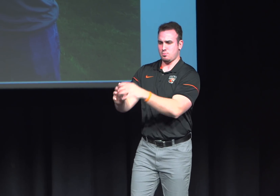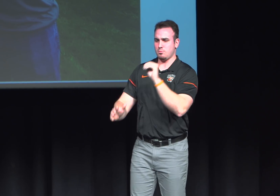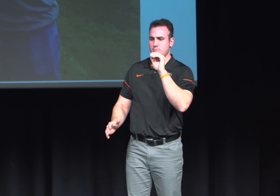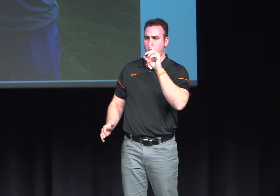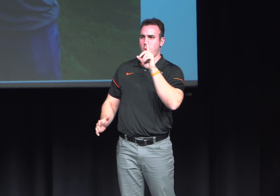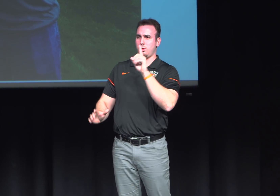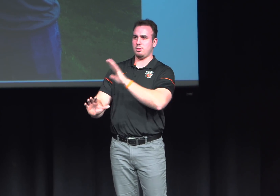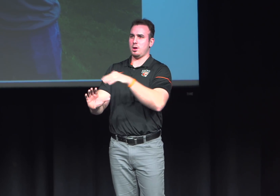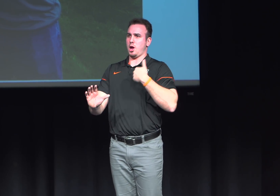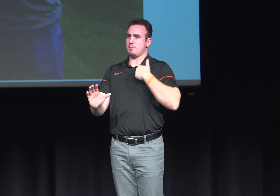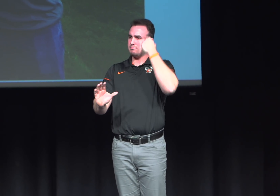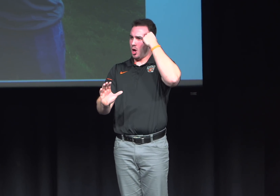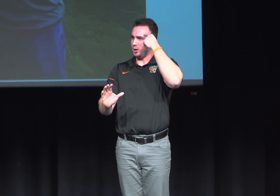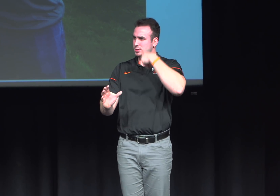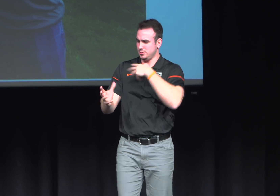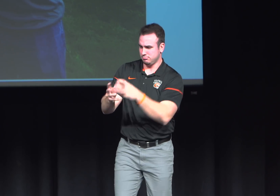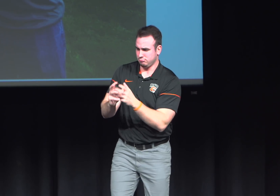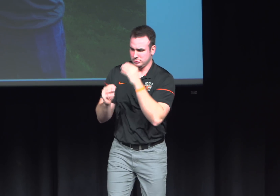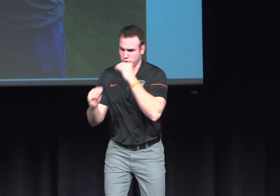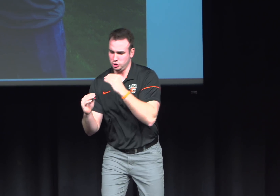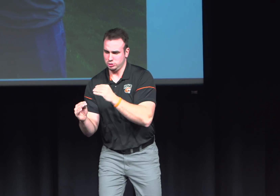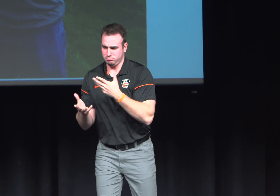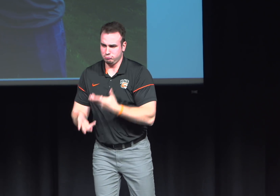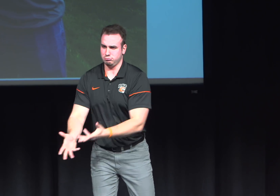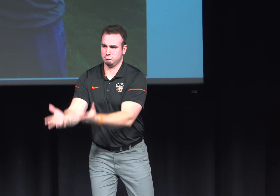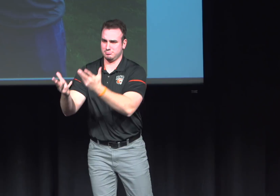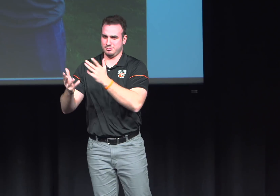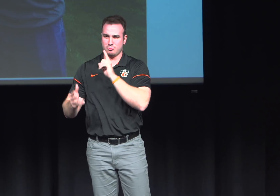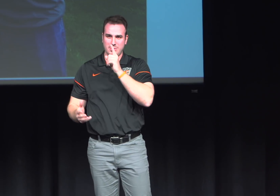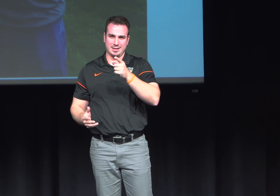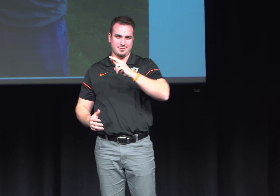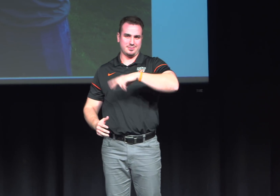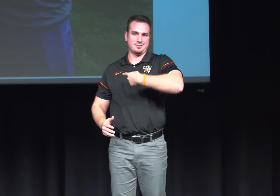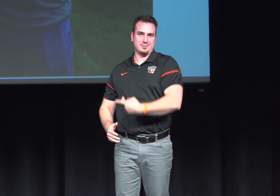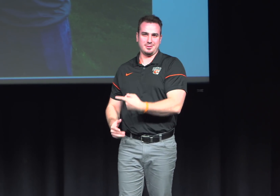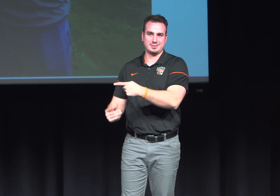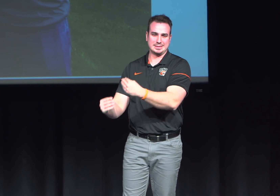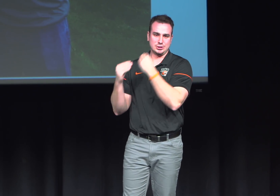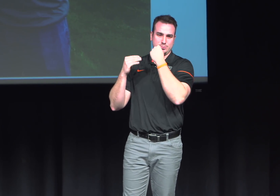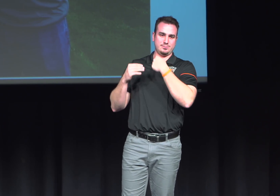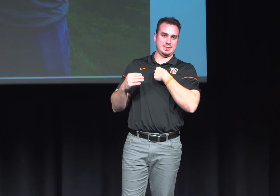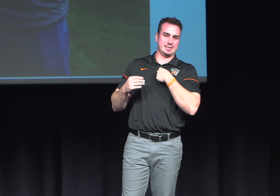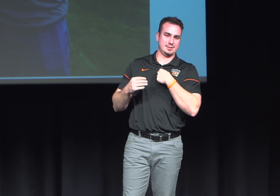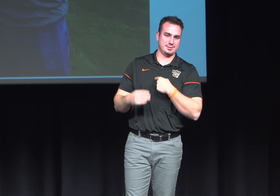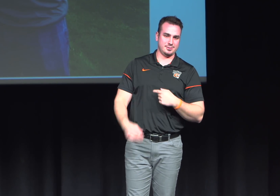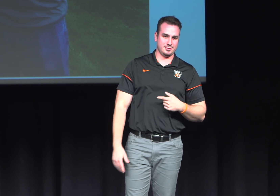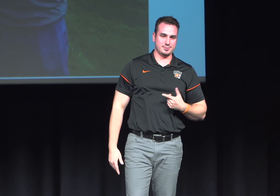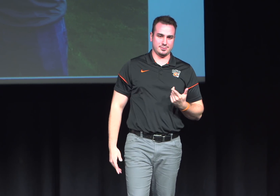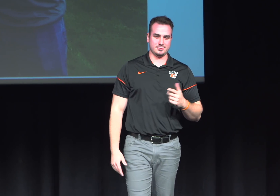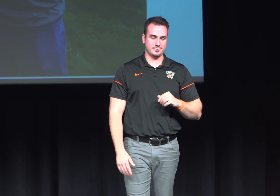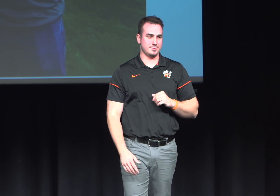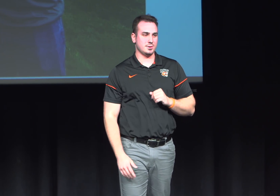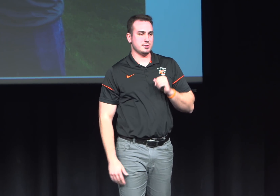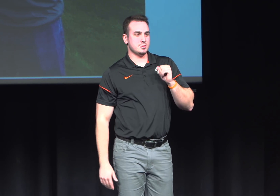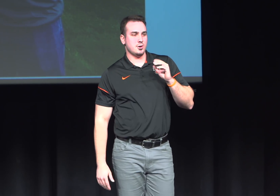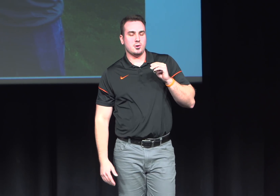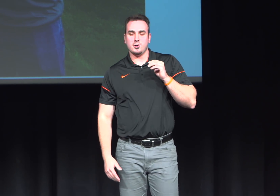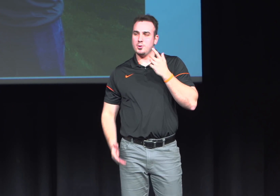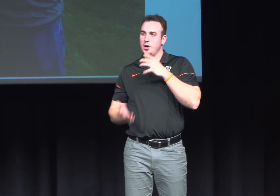to mold the young minds, to teach them and, send them off on their ways. But it was really the other way around. They taught me a lot more than I would have